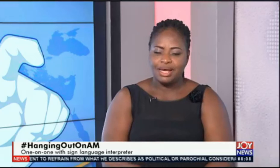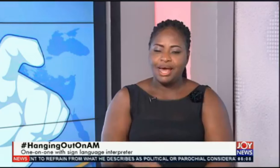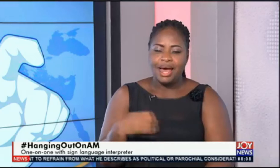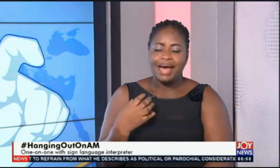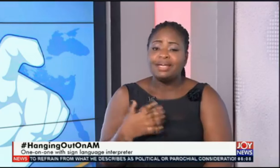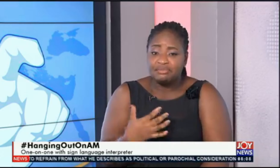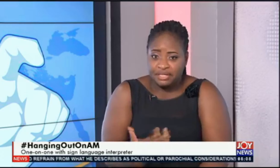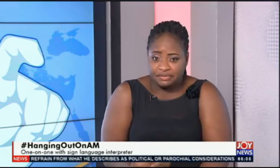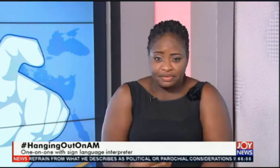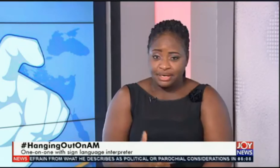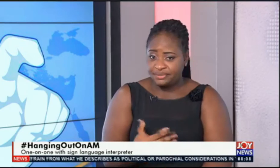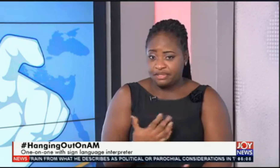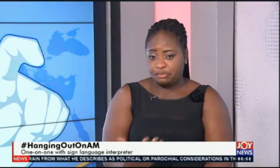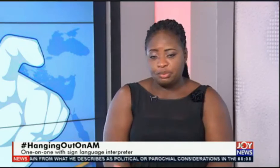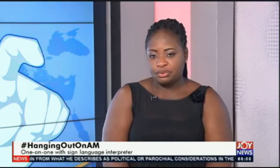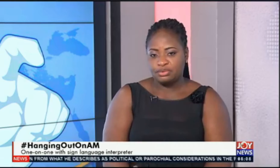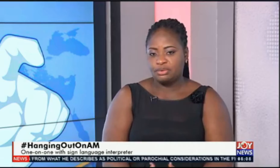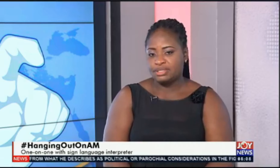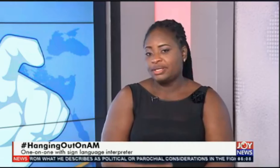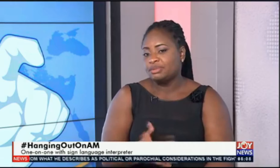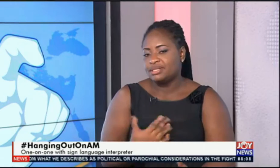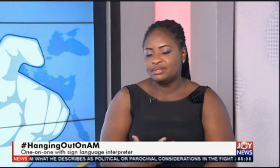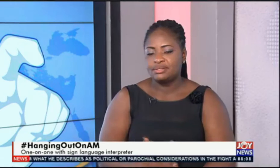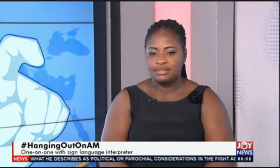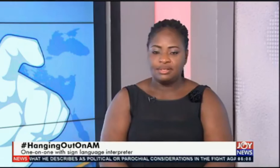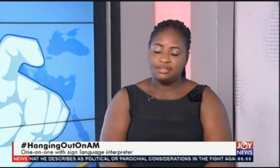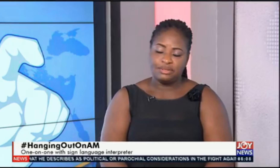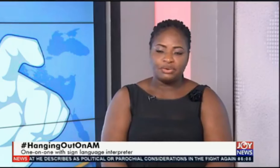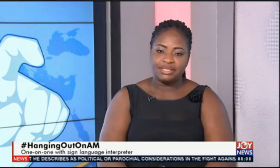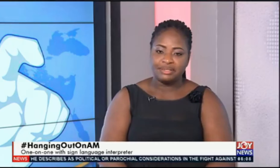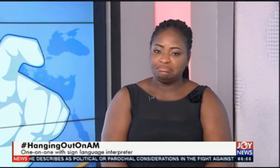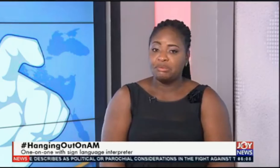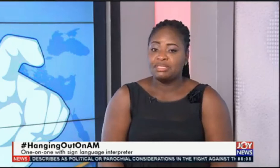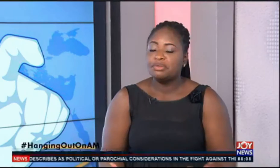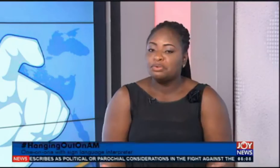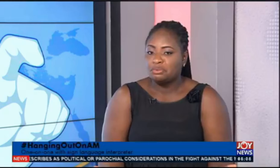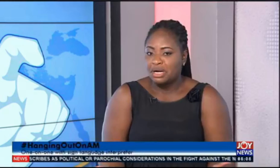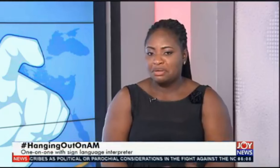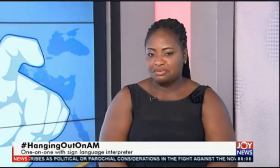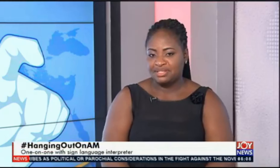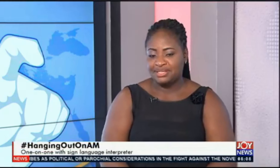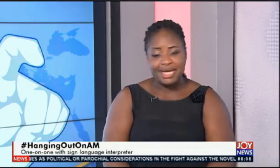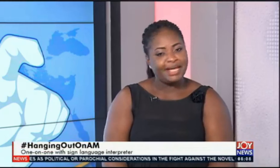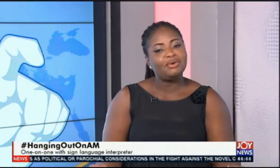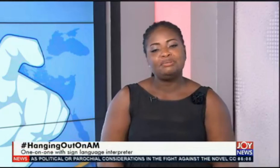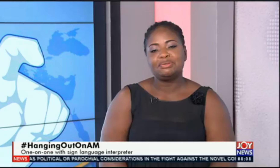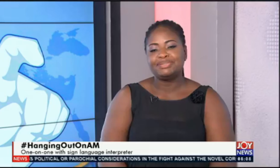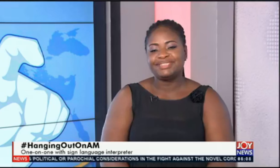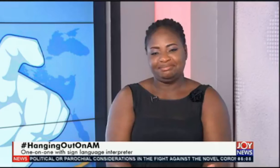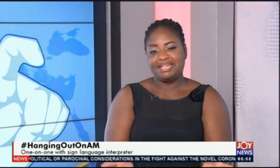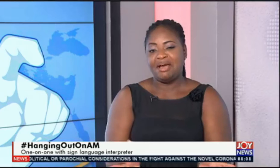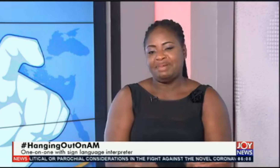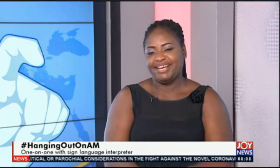because I love deaf people. So I said, let me take this serious and then maybe something good will come out of it. And lo and